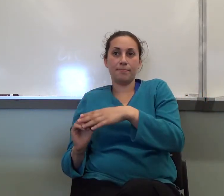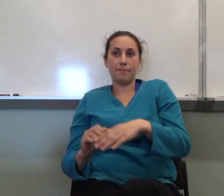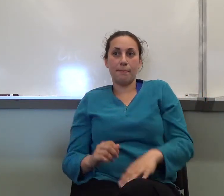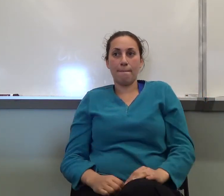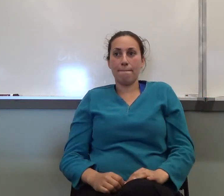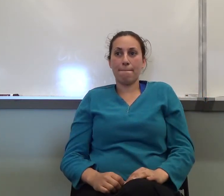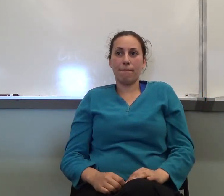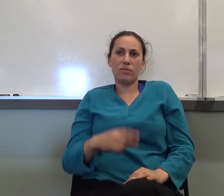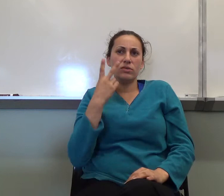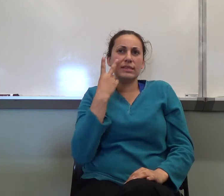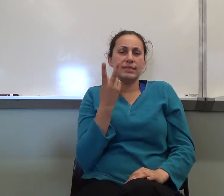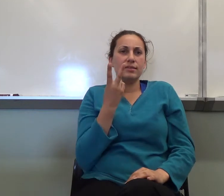find out